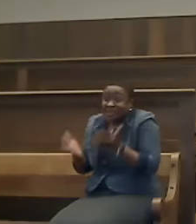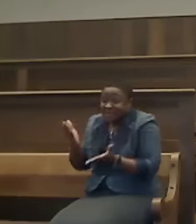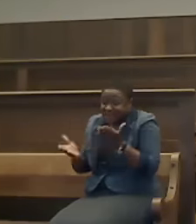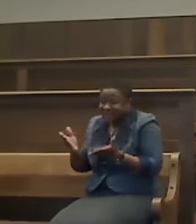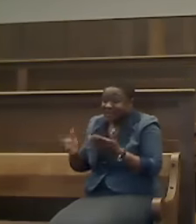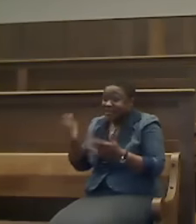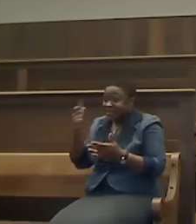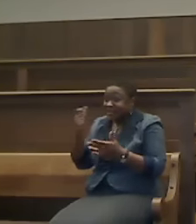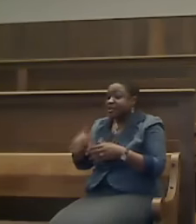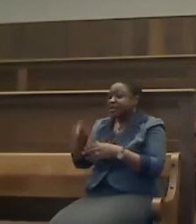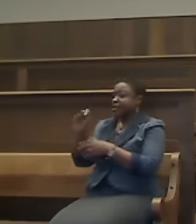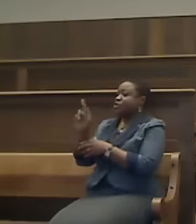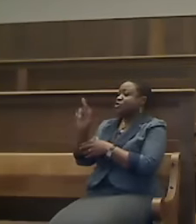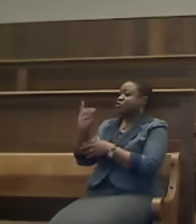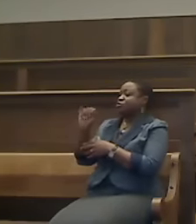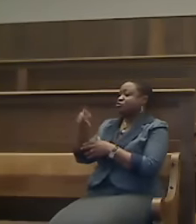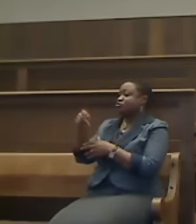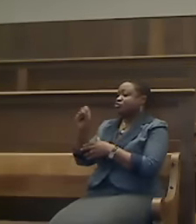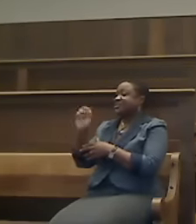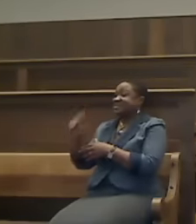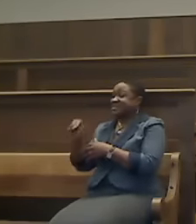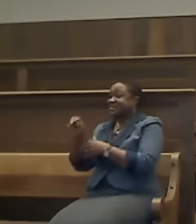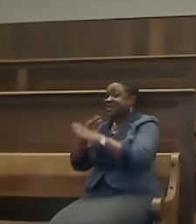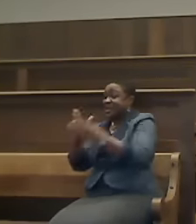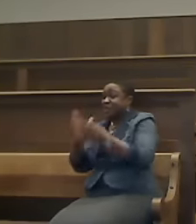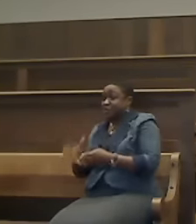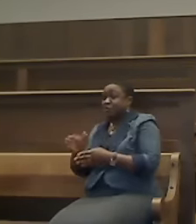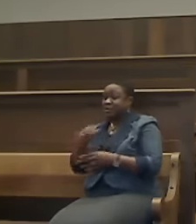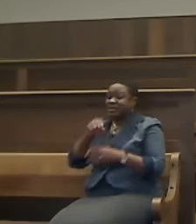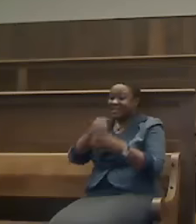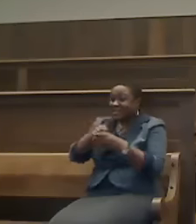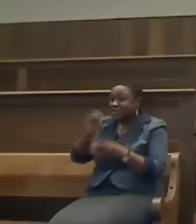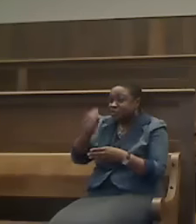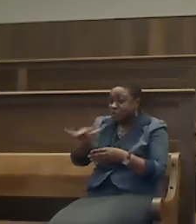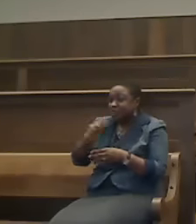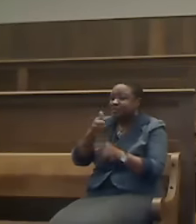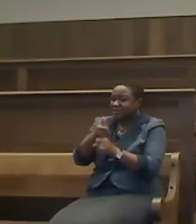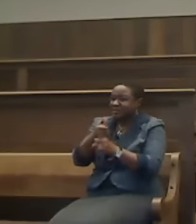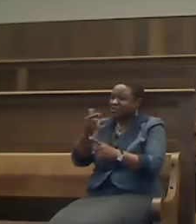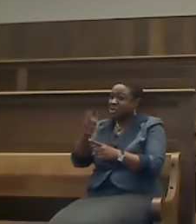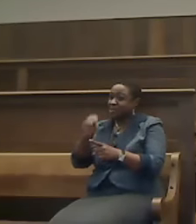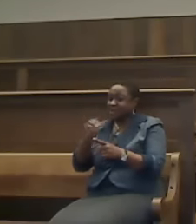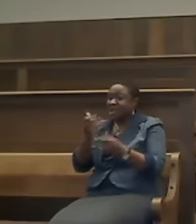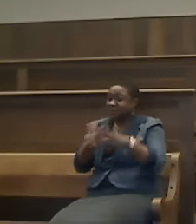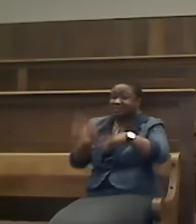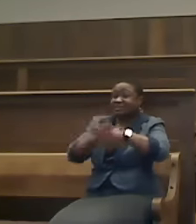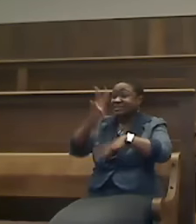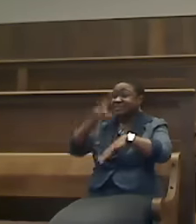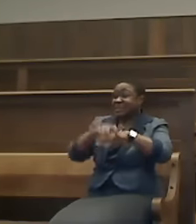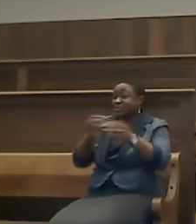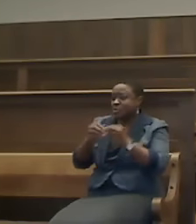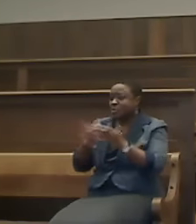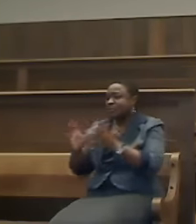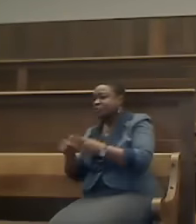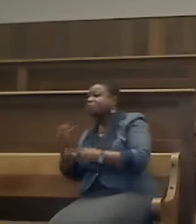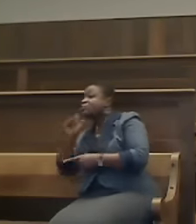in trypsin inhibitor found in the soy that's genetically engineered compared to non-GM soy